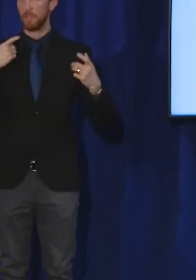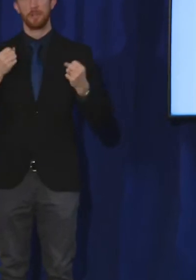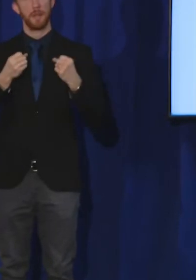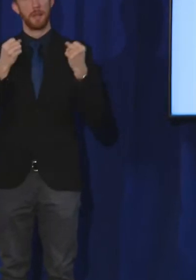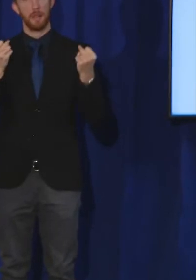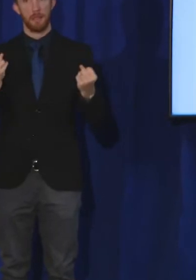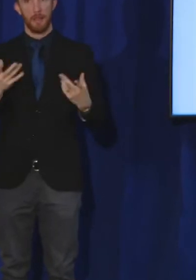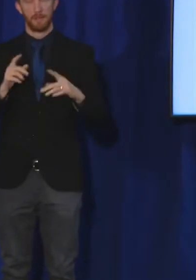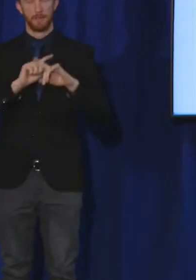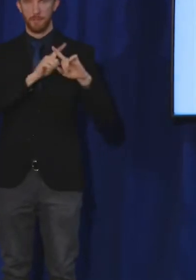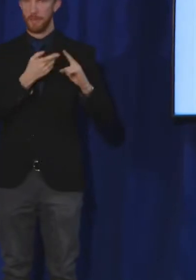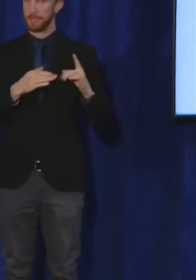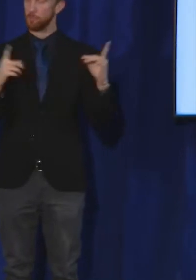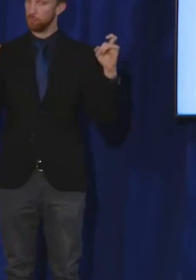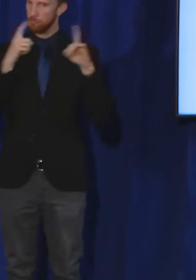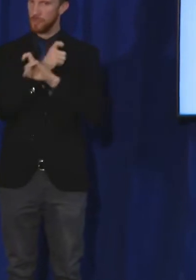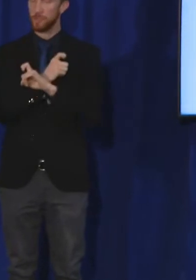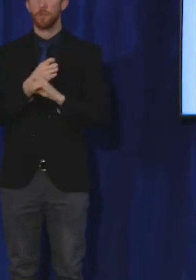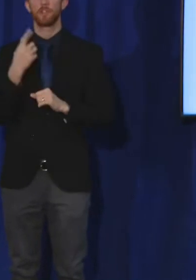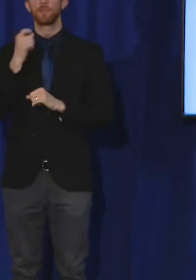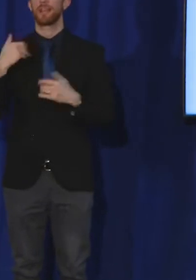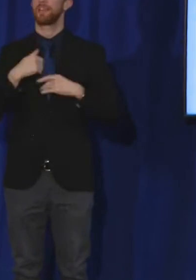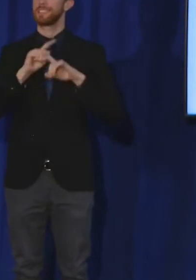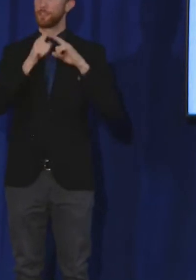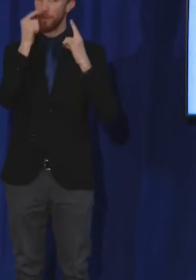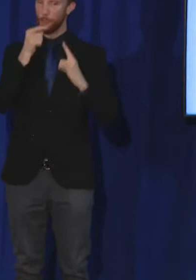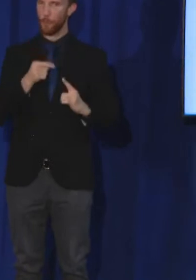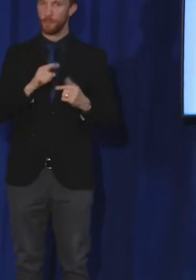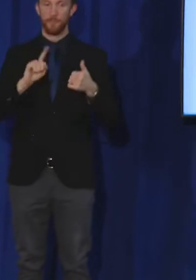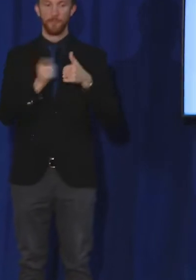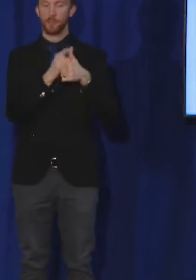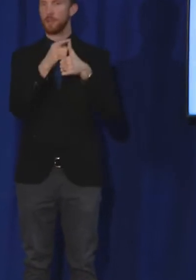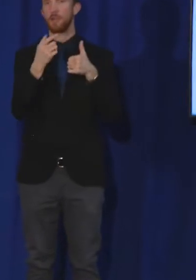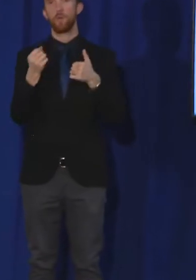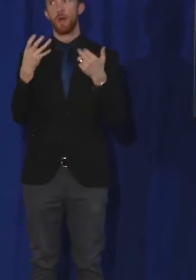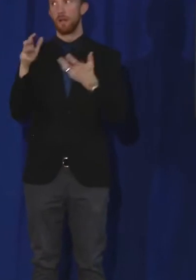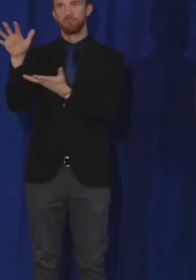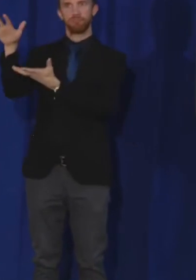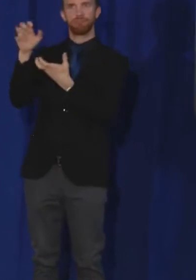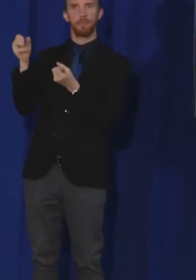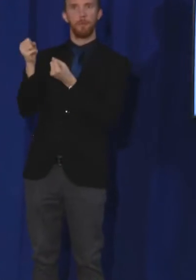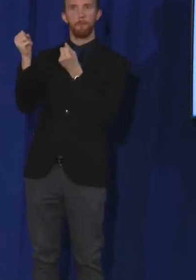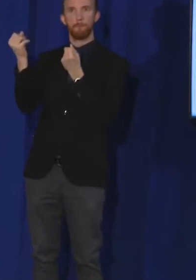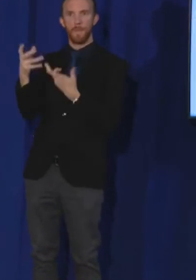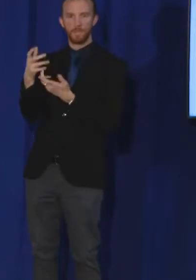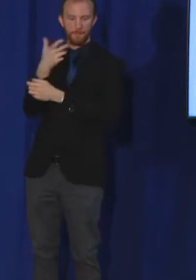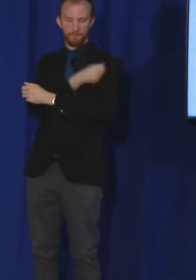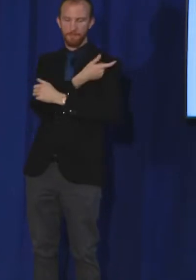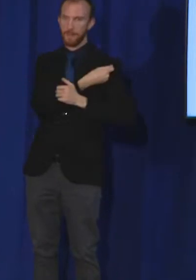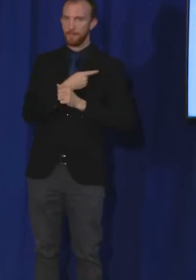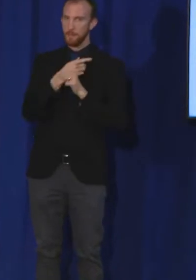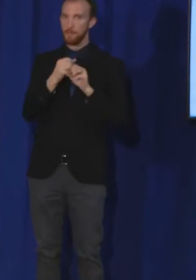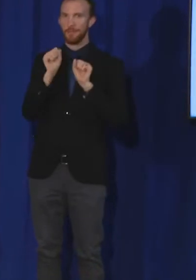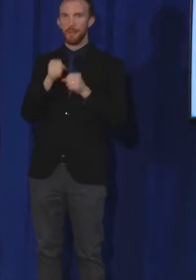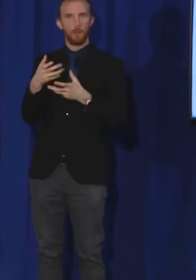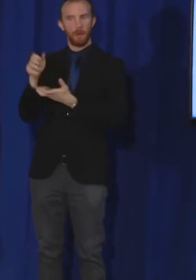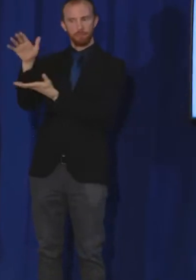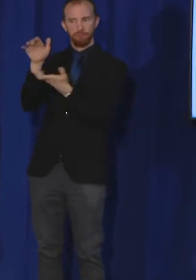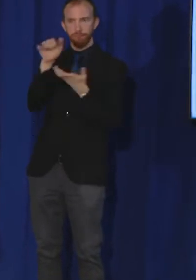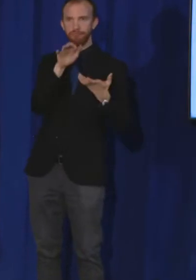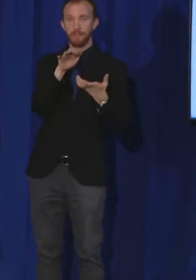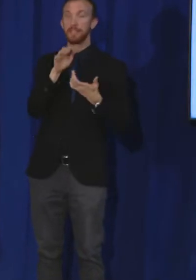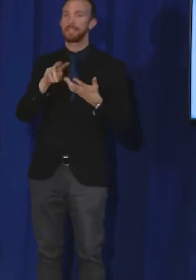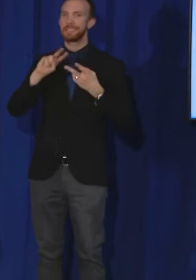goals, number one, we want to get as much vaccine as we can. Number two, we want to push that vaccine out just as quickly as we can, distribute it to